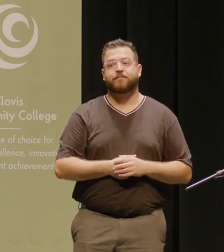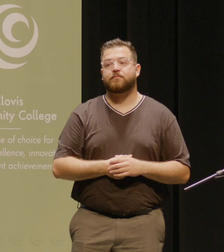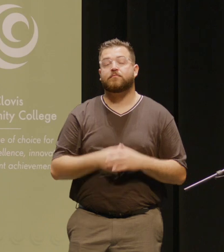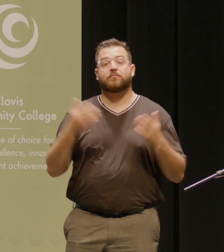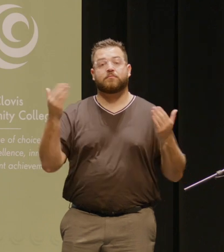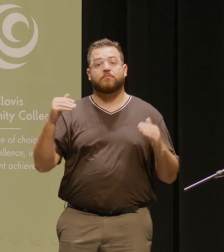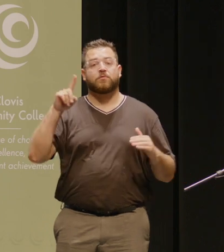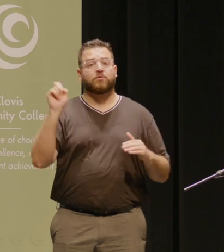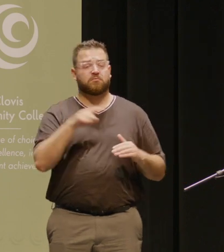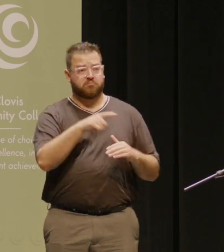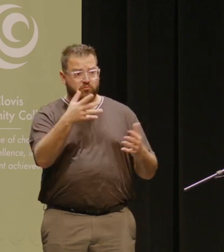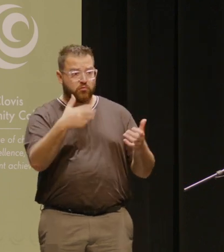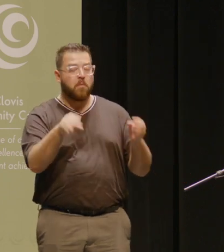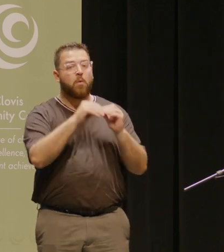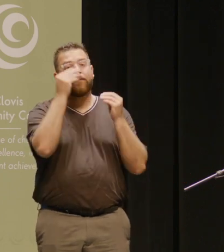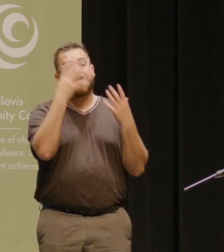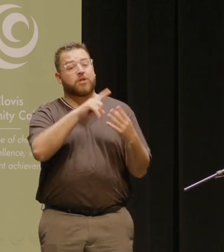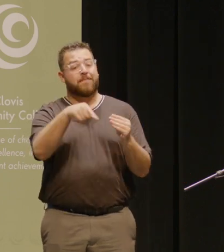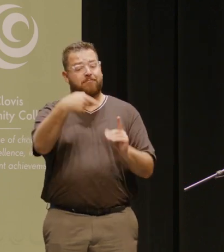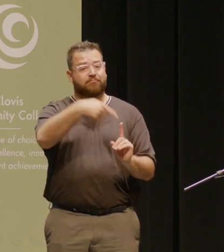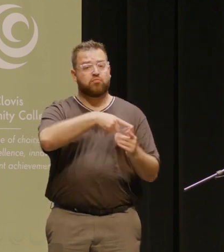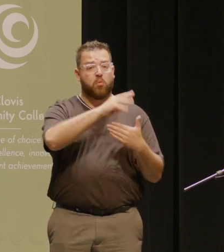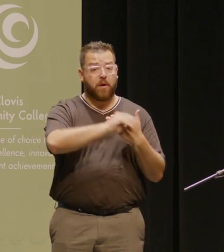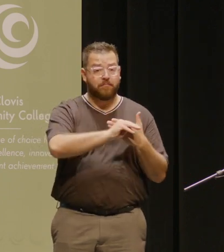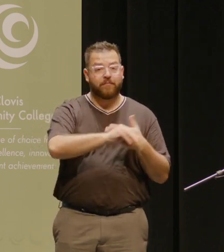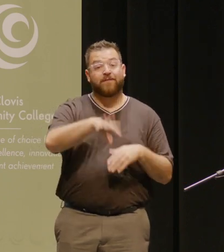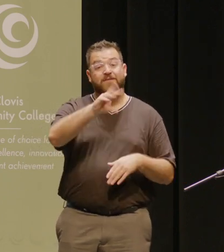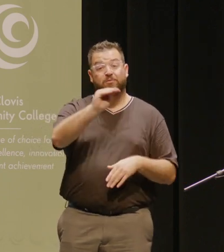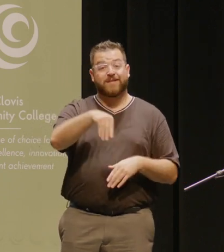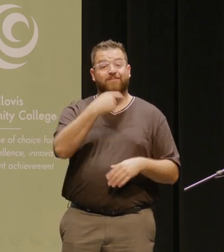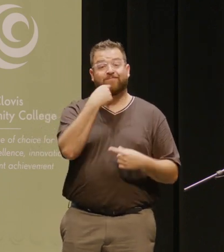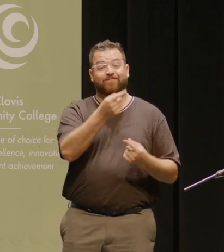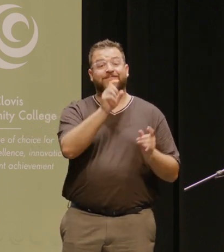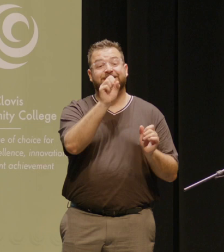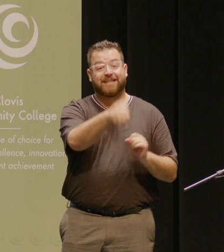Would you like more information on this program? 50% have answered yes.